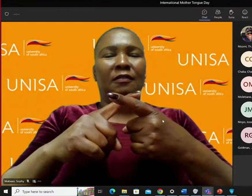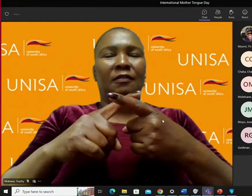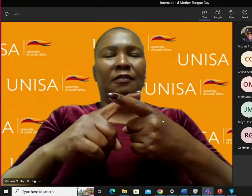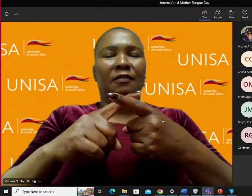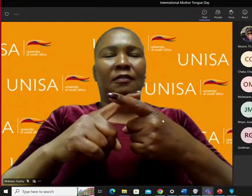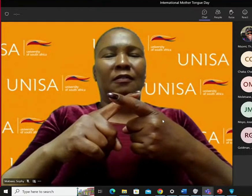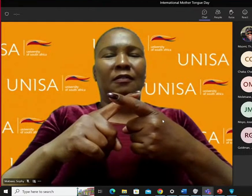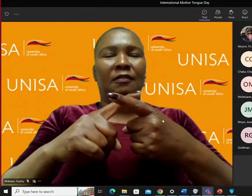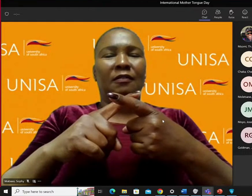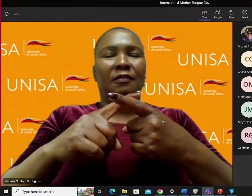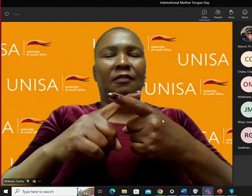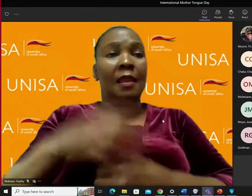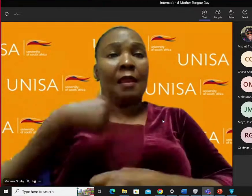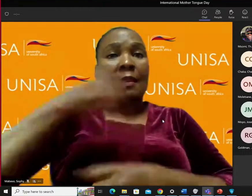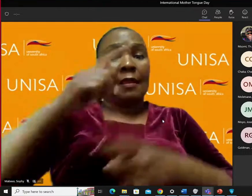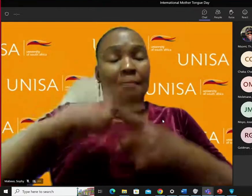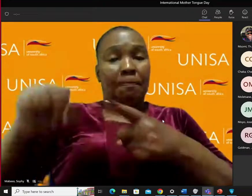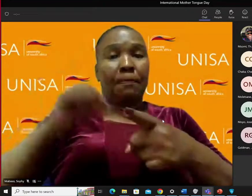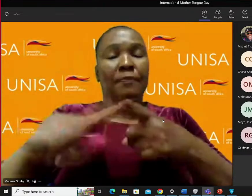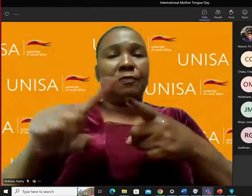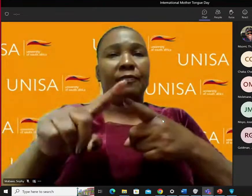Let's Play